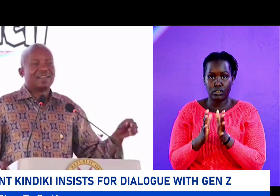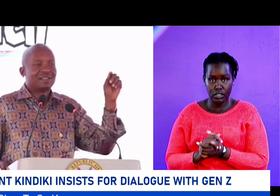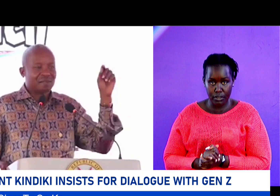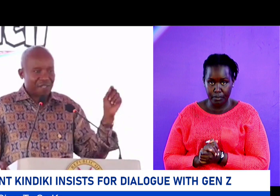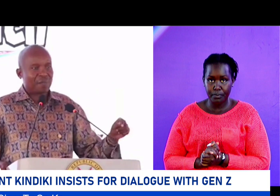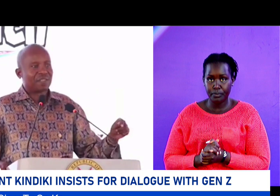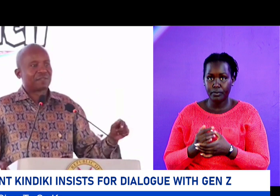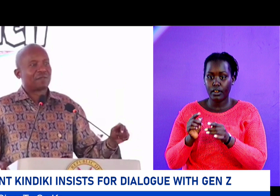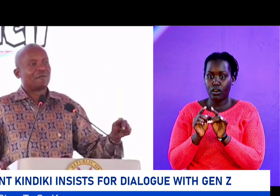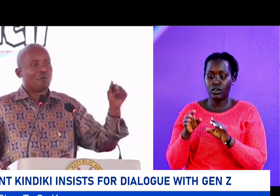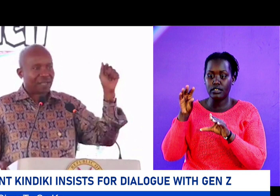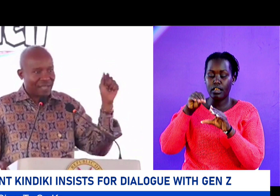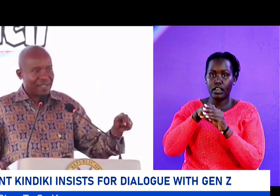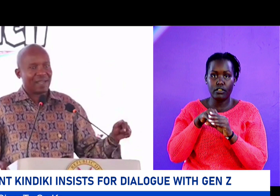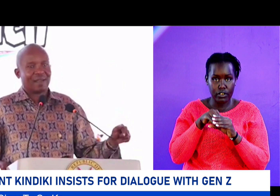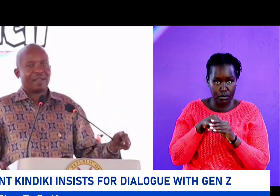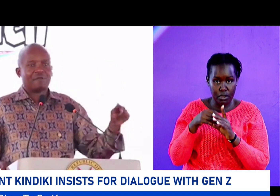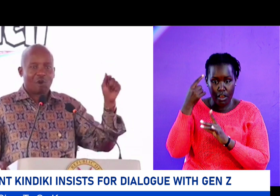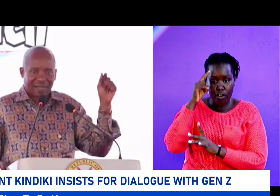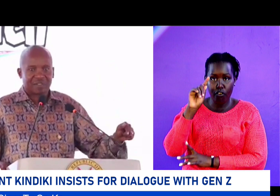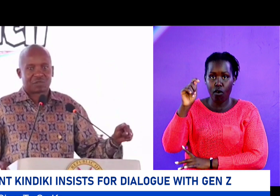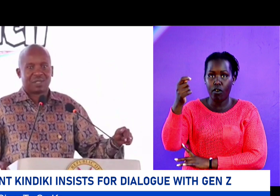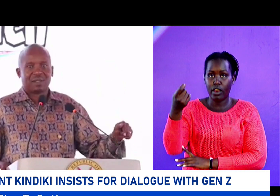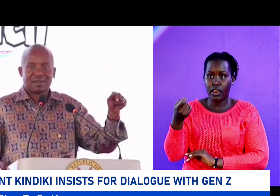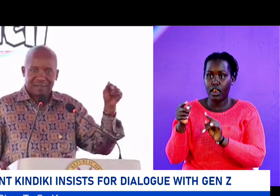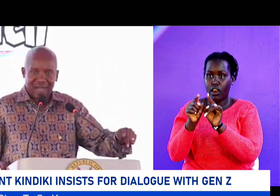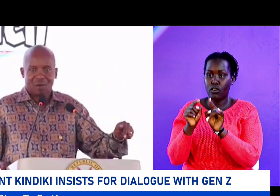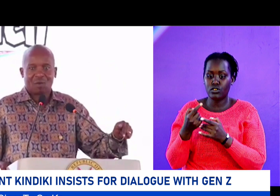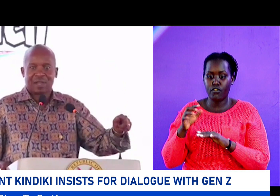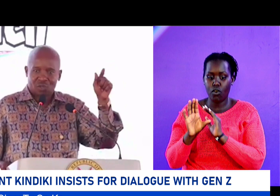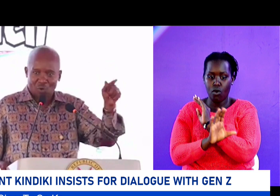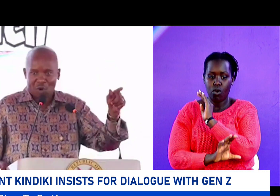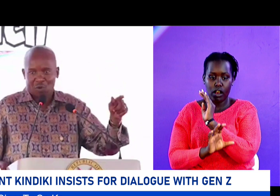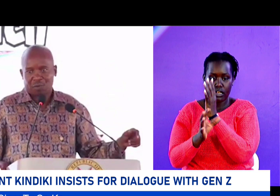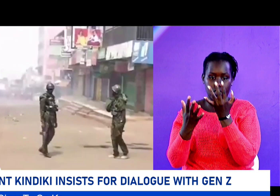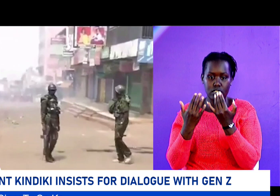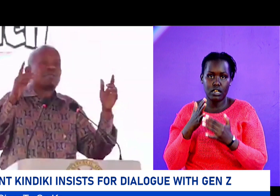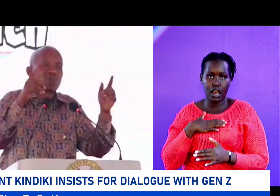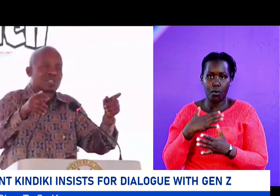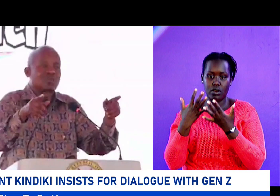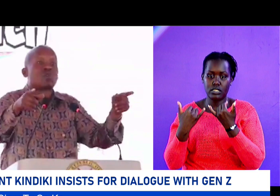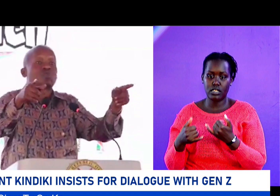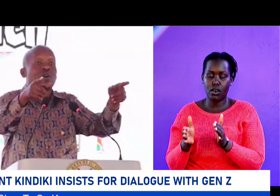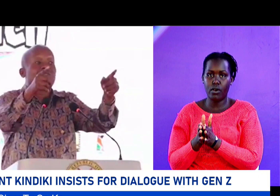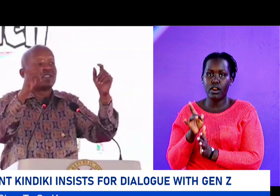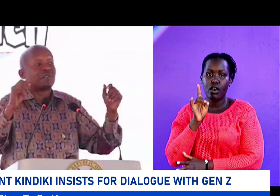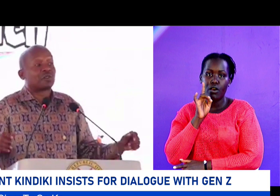an investment for Kenya and for our country now and tomorrow. But in the process, we'll also have a very